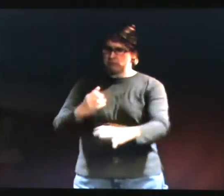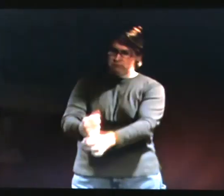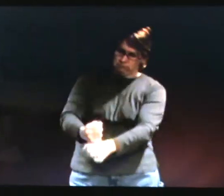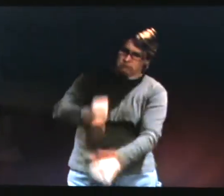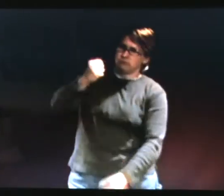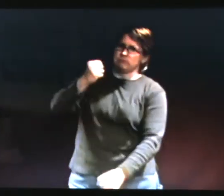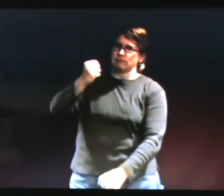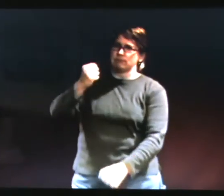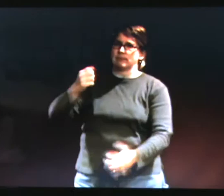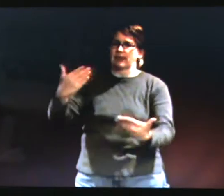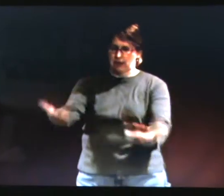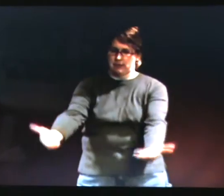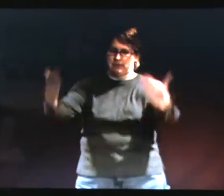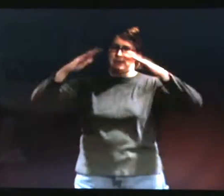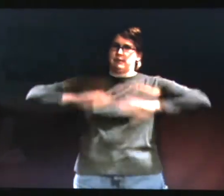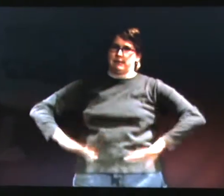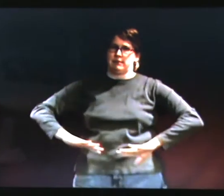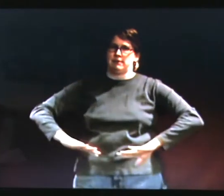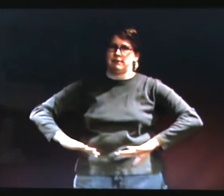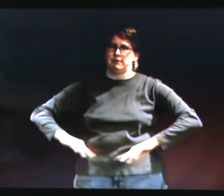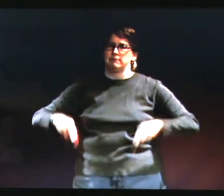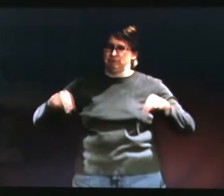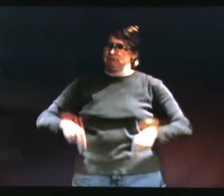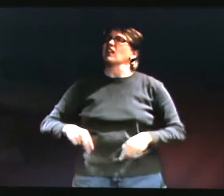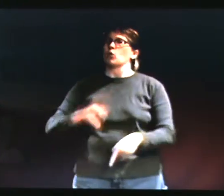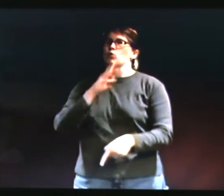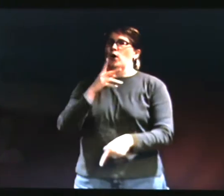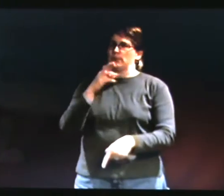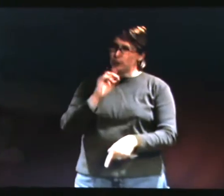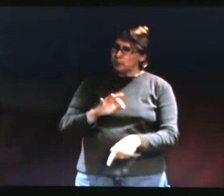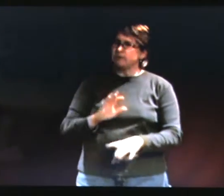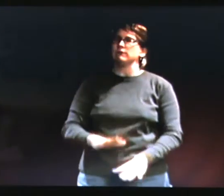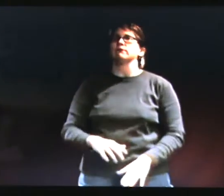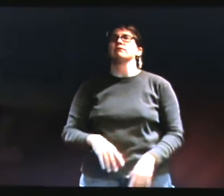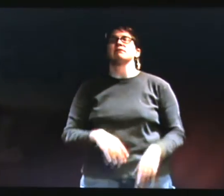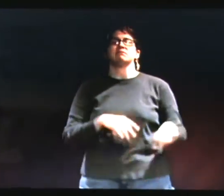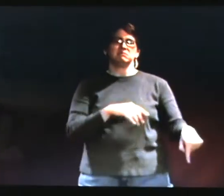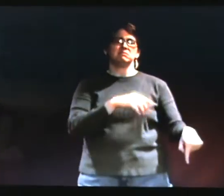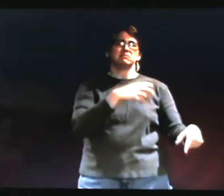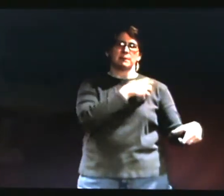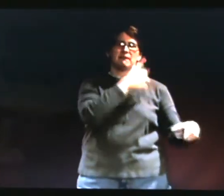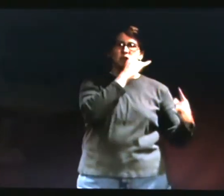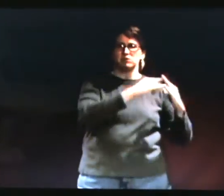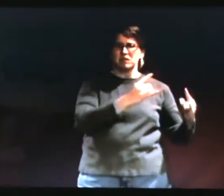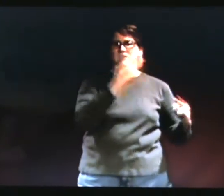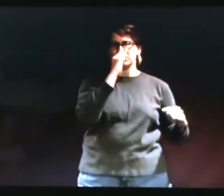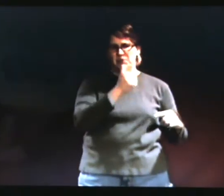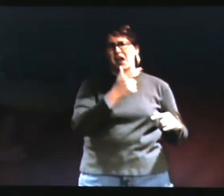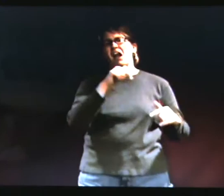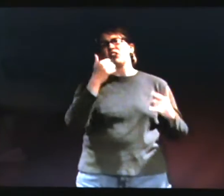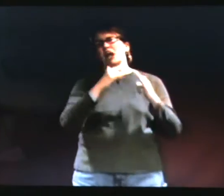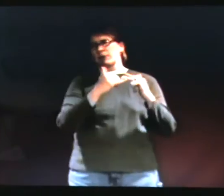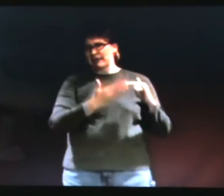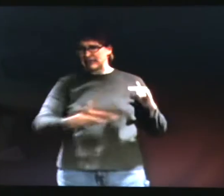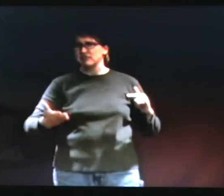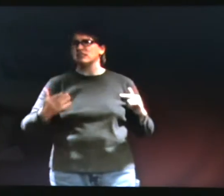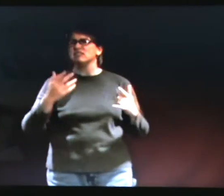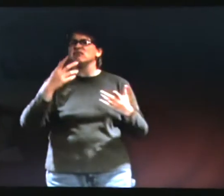We fit all of those in the bag and then we close it. And it's waterproof. So we have the tents and